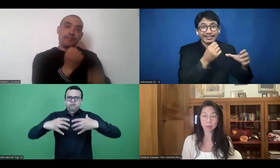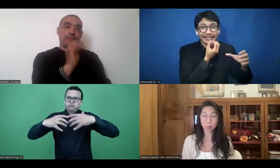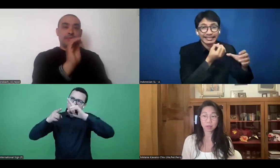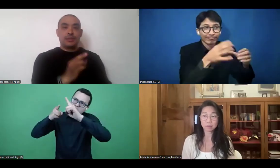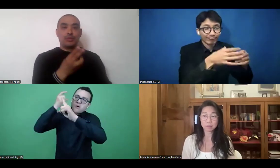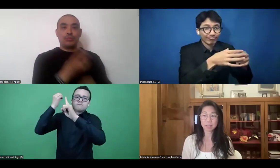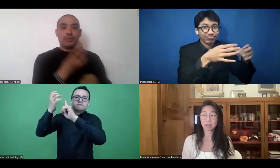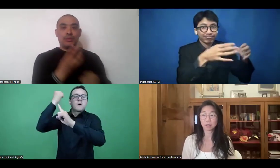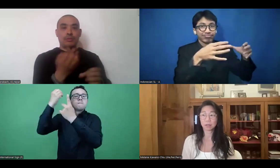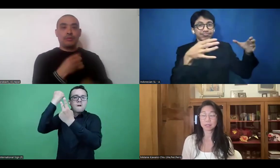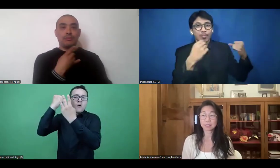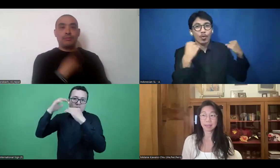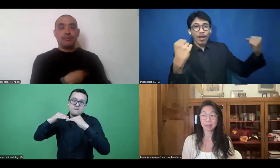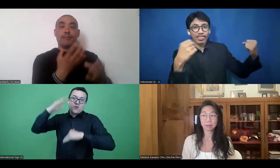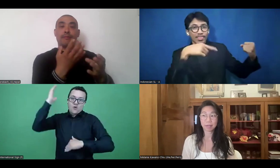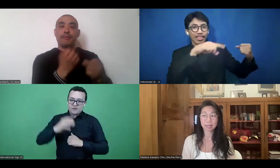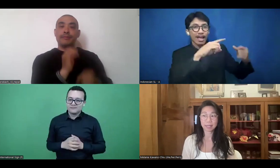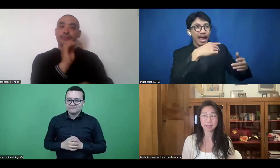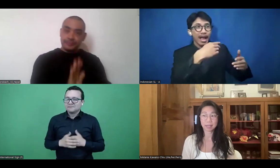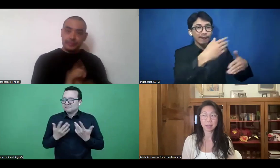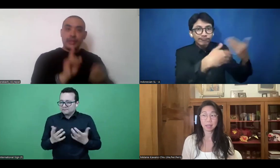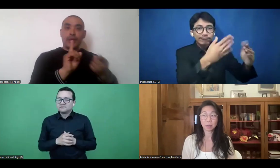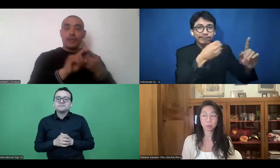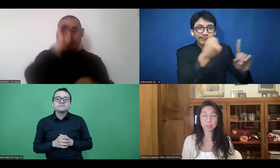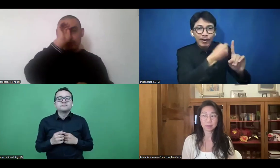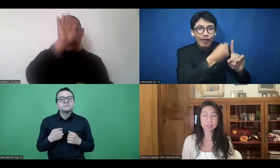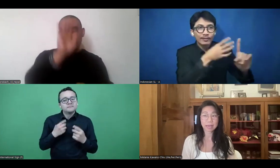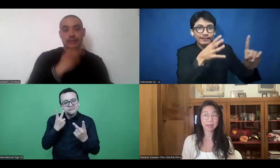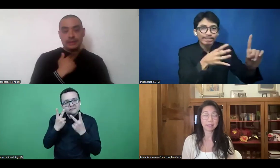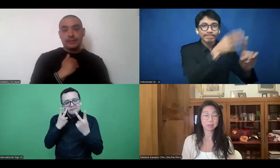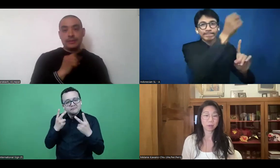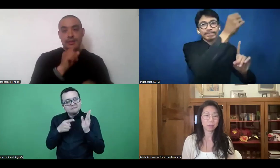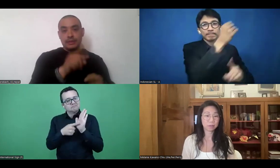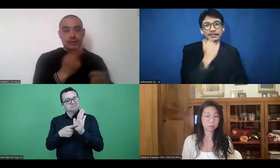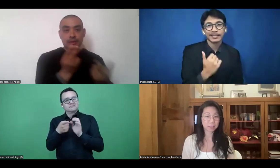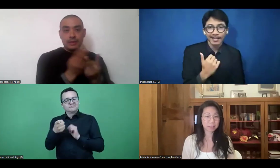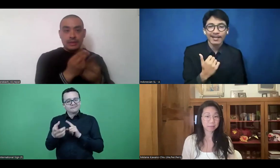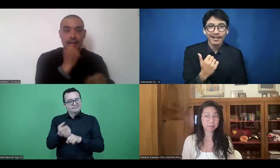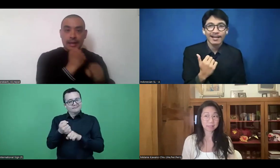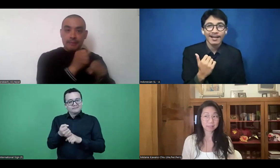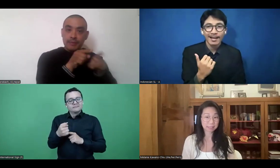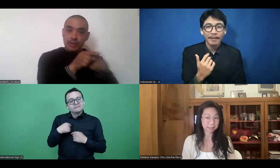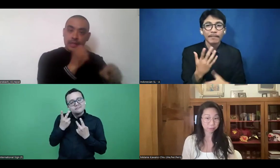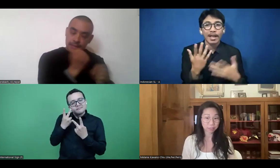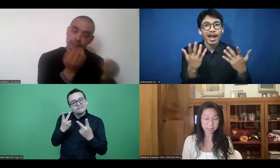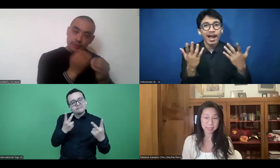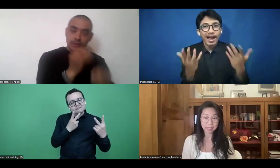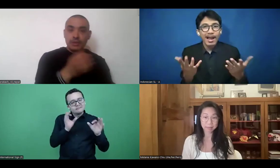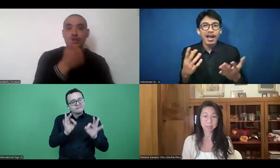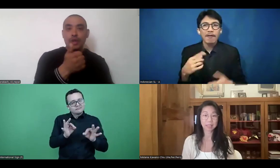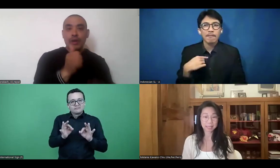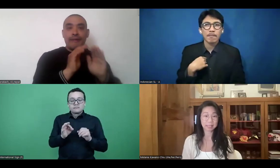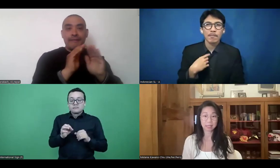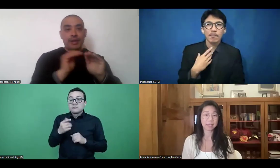highlight one particular set of findings that we looked at as well. So we did about 6 different